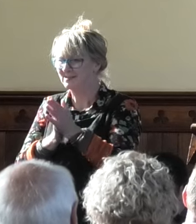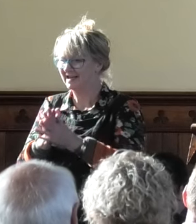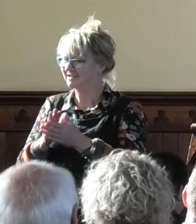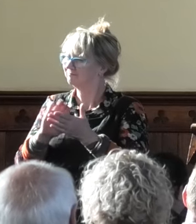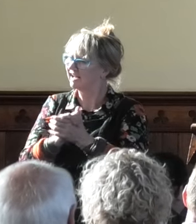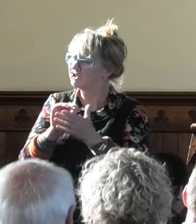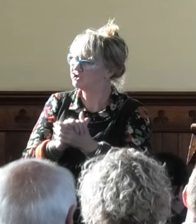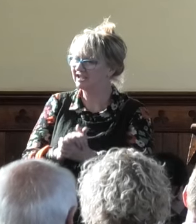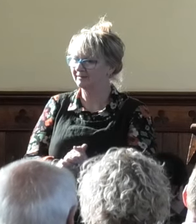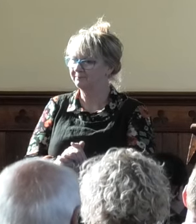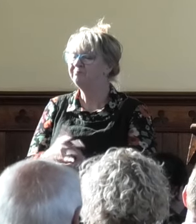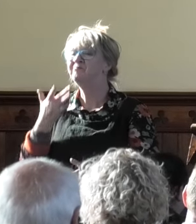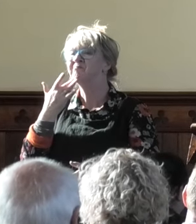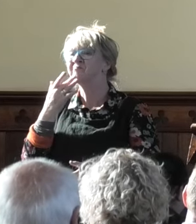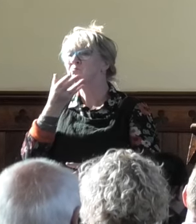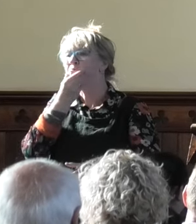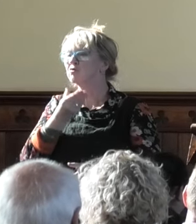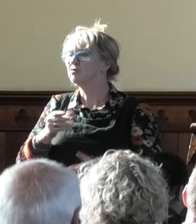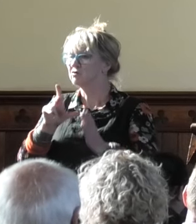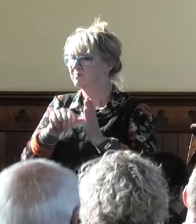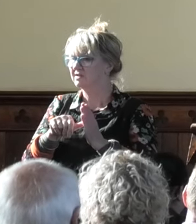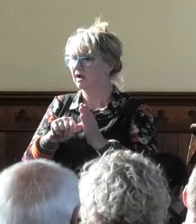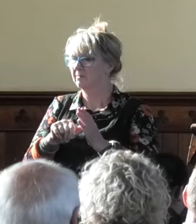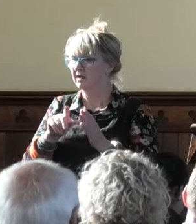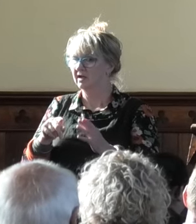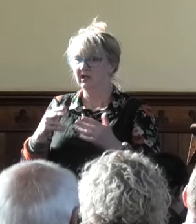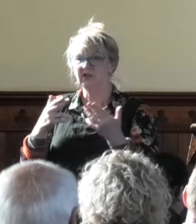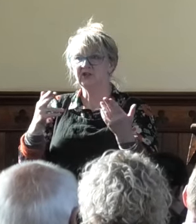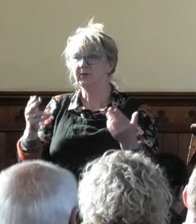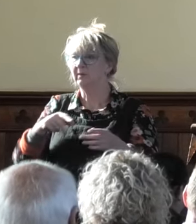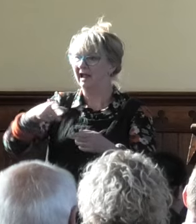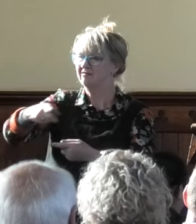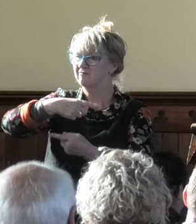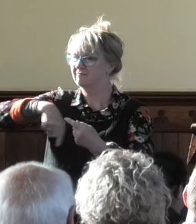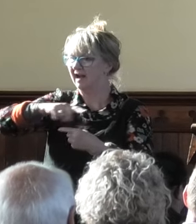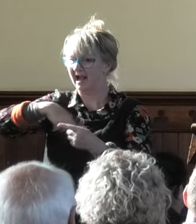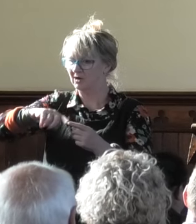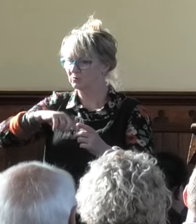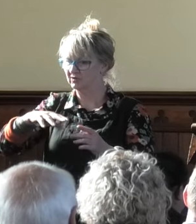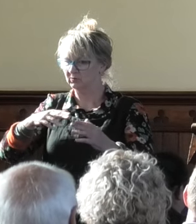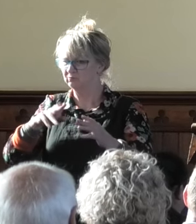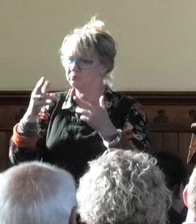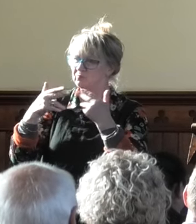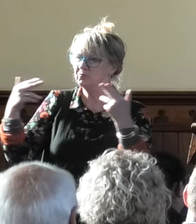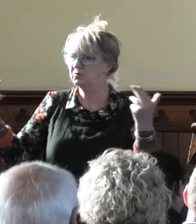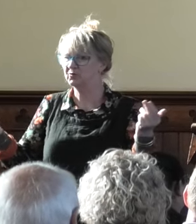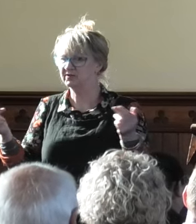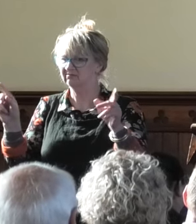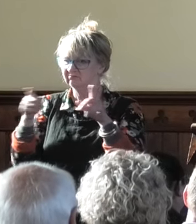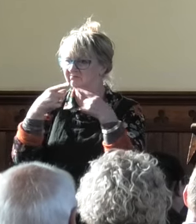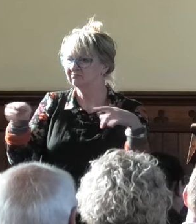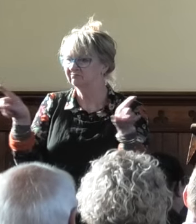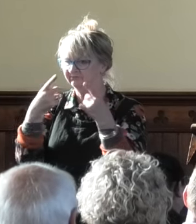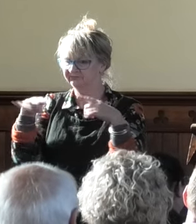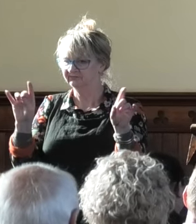instance, around Christmas time, when she would play the entire Handel's Messiah at three-way. And she longed that people be inspired by